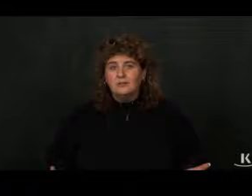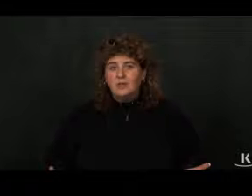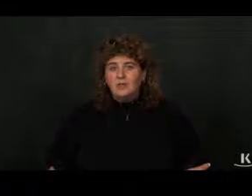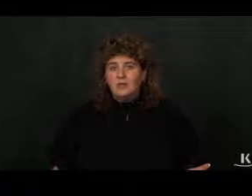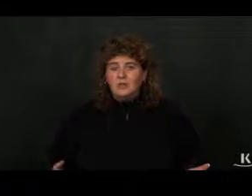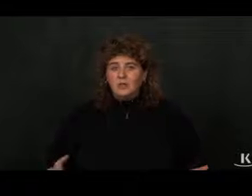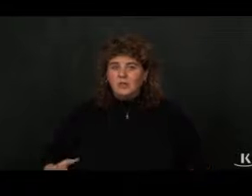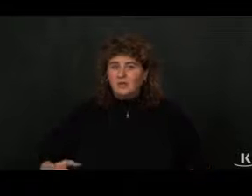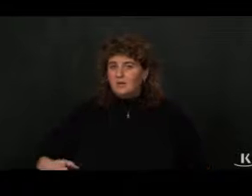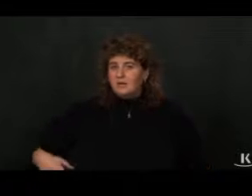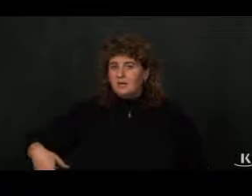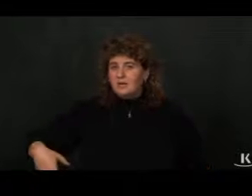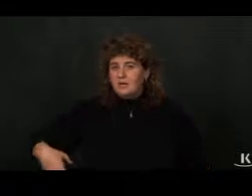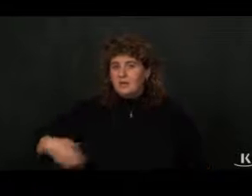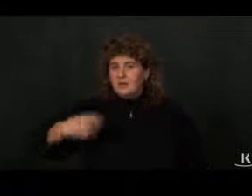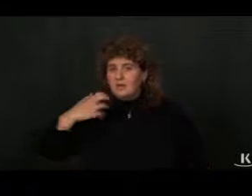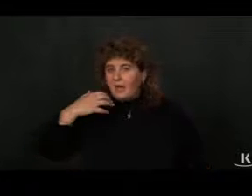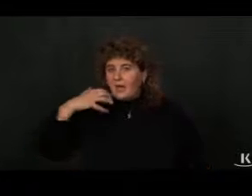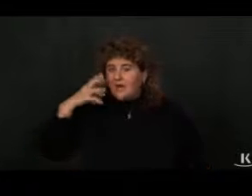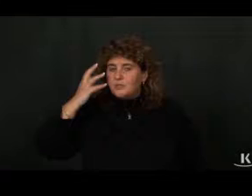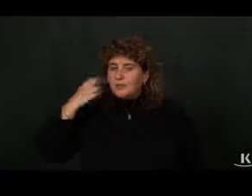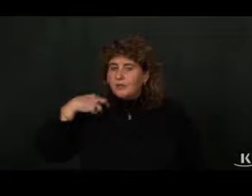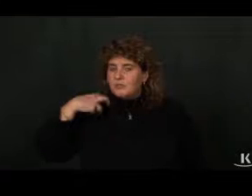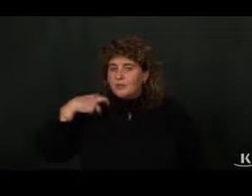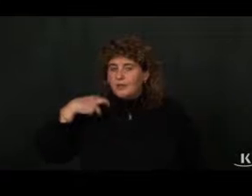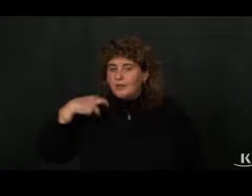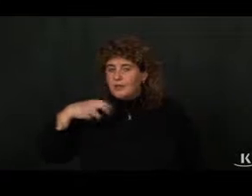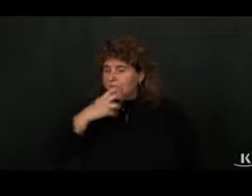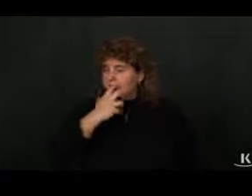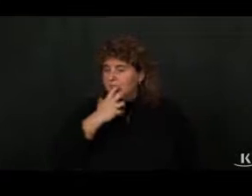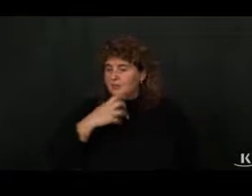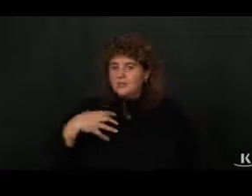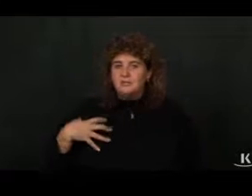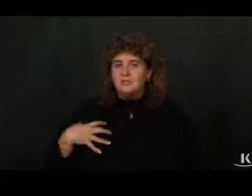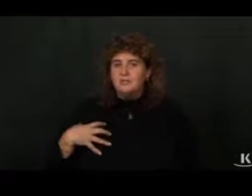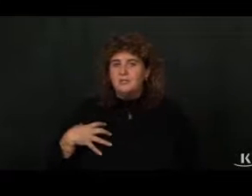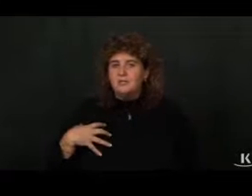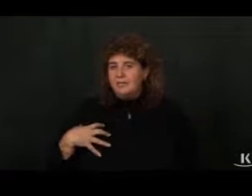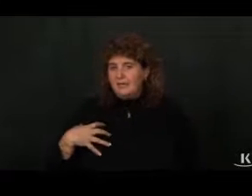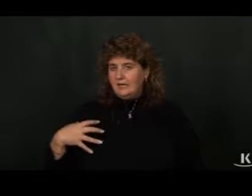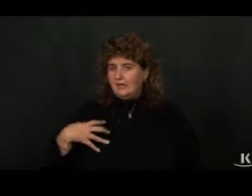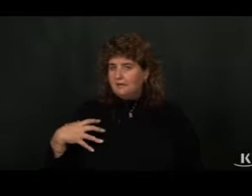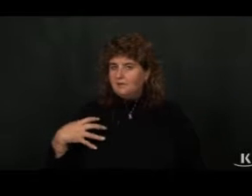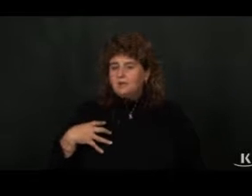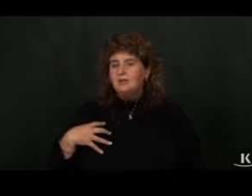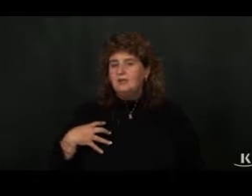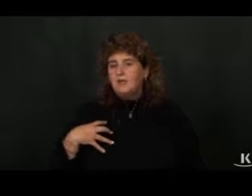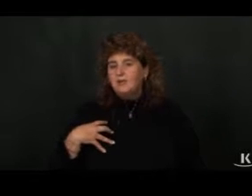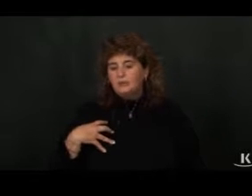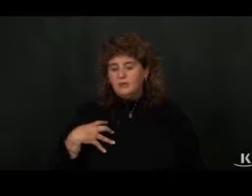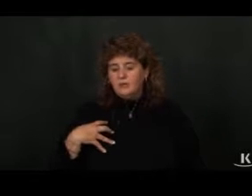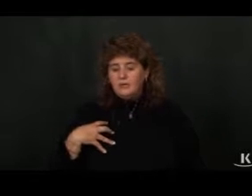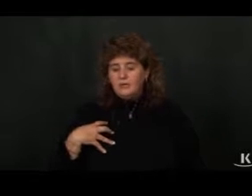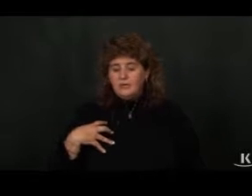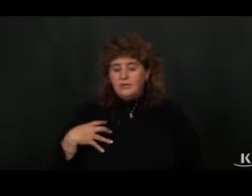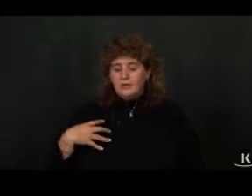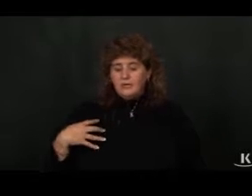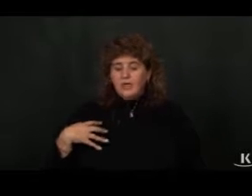okay? You think of somebody that may aspirate some of that contents, it gets into the lungs, it can certainly cause pneumonia. How are you